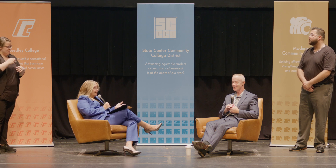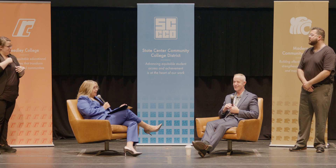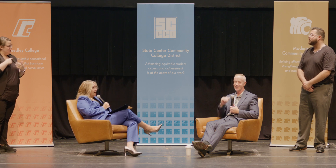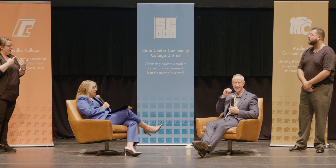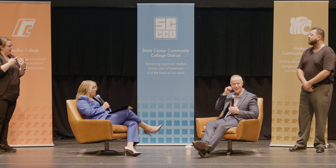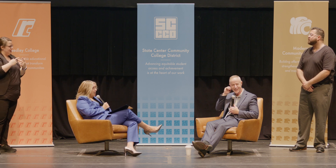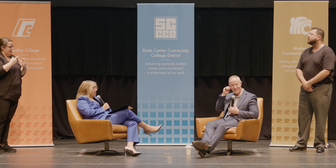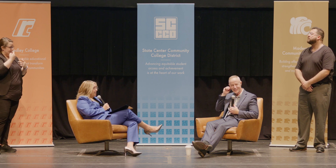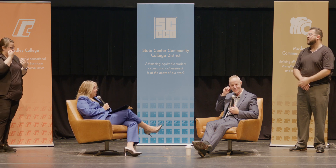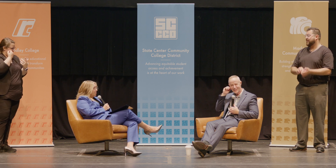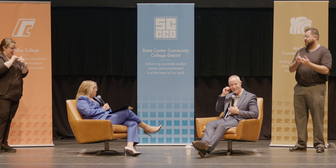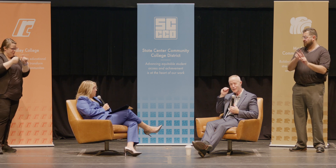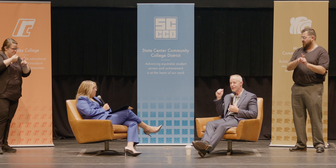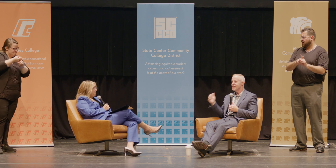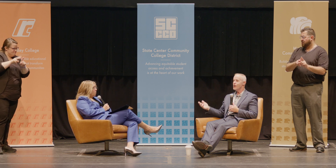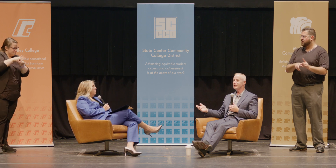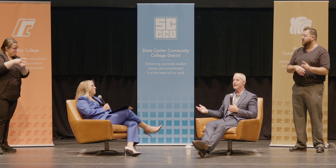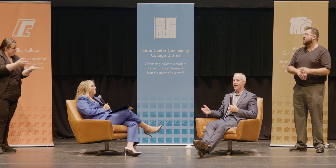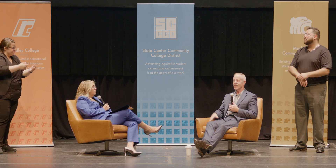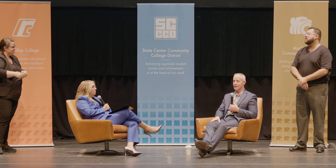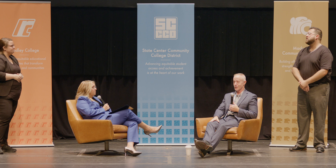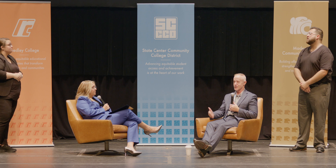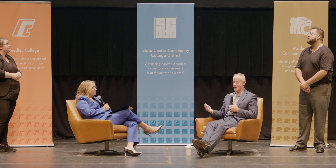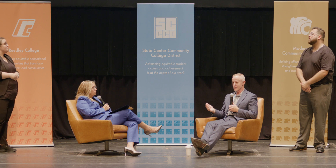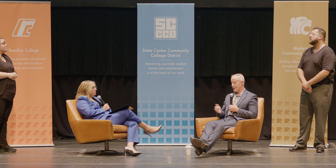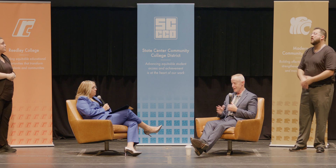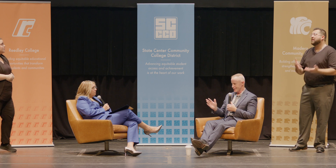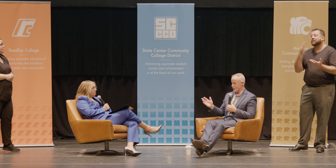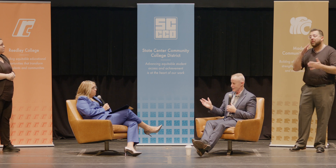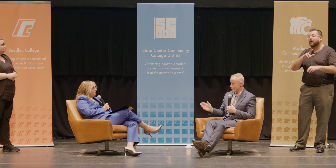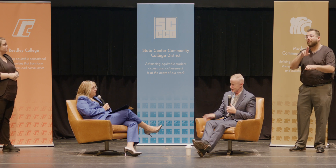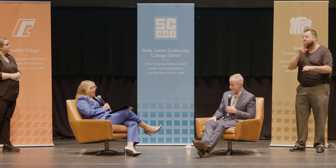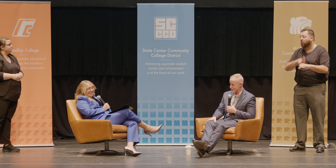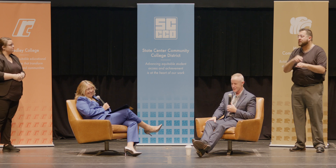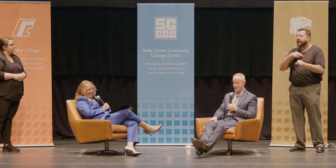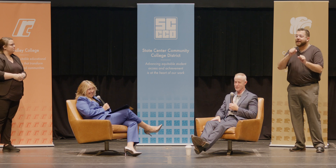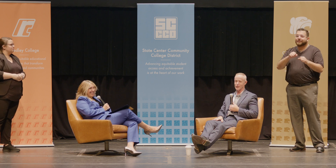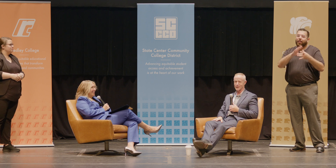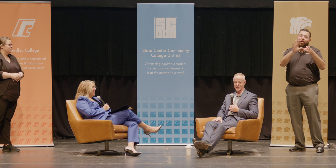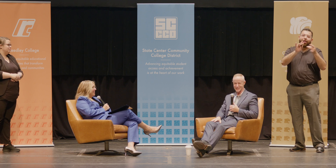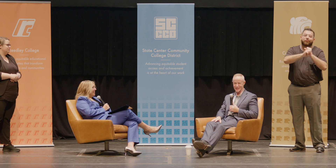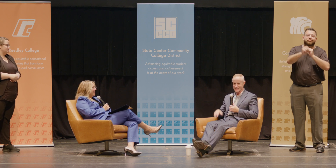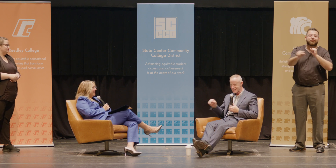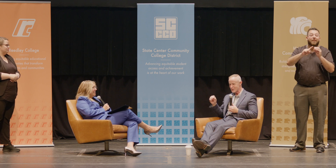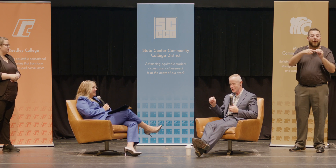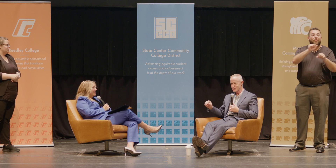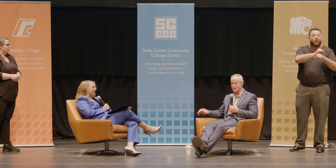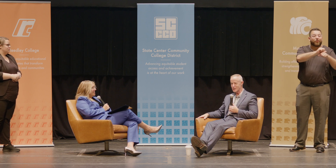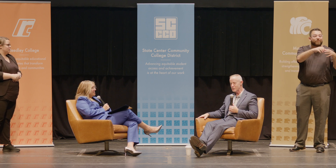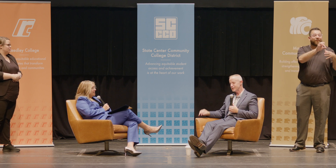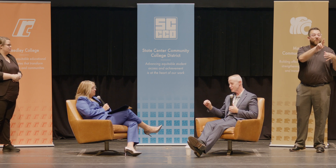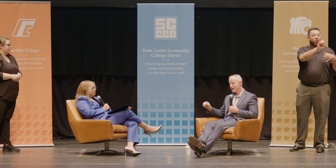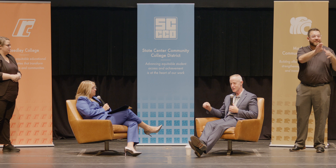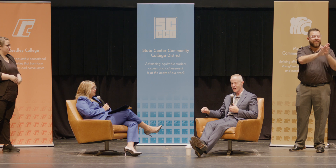does it apply? Yeah, how does it apply? Yeah, well, I mean, of course, I can make anything about workforce development. I've said that my whole career is anything's about